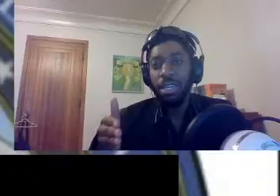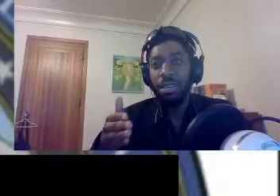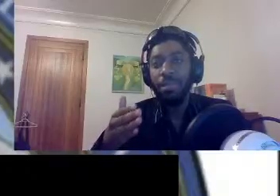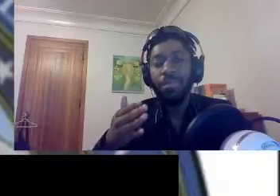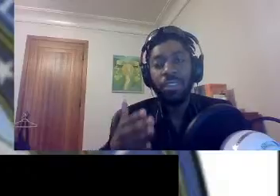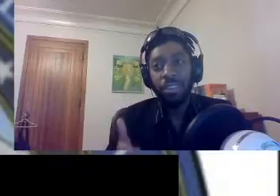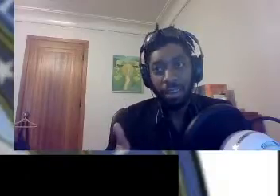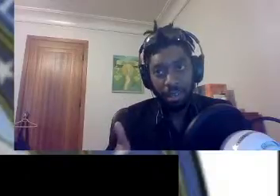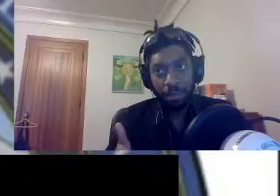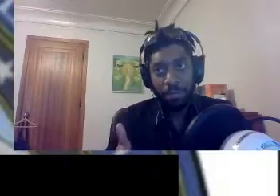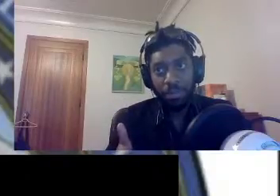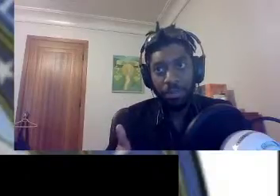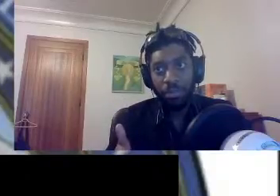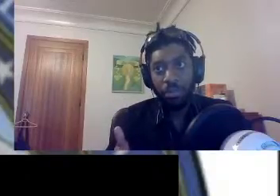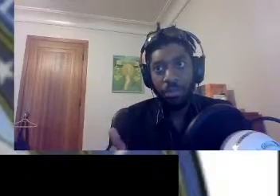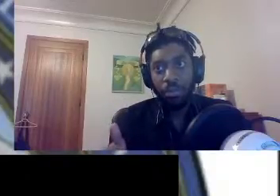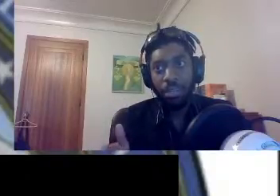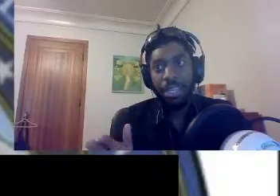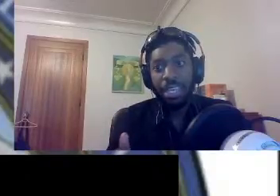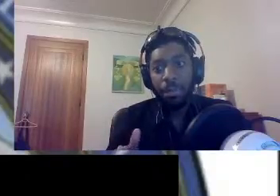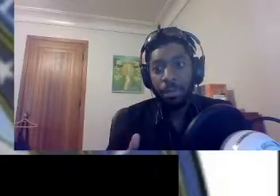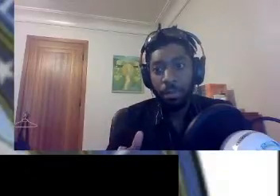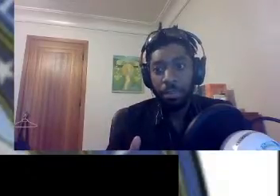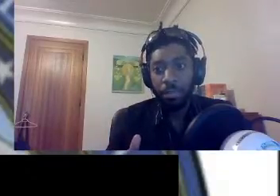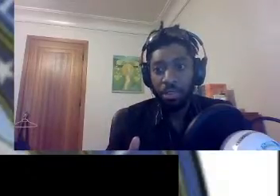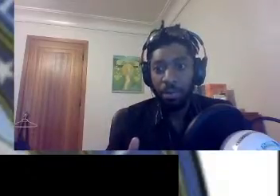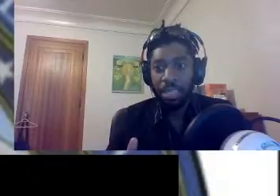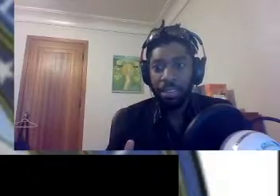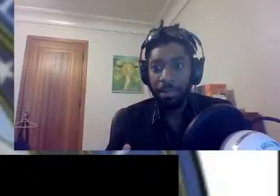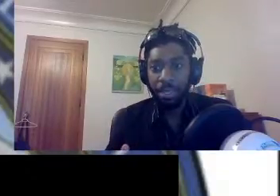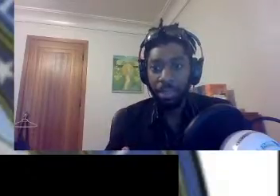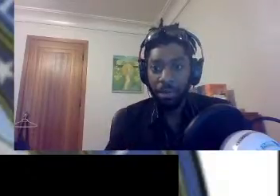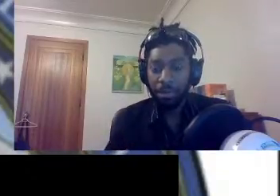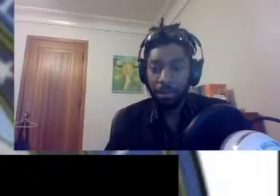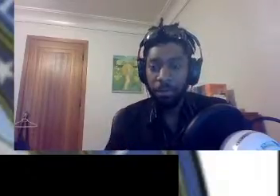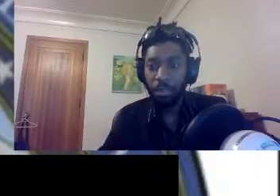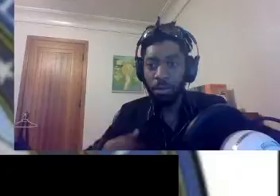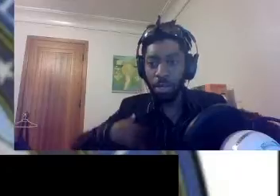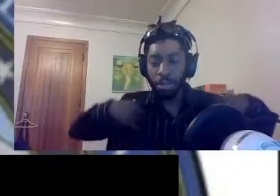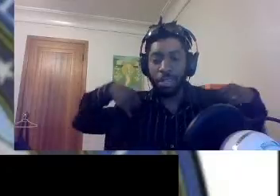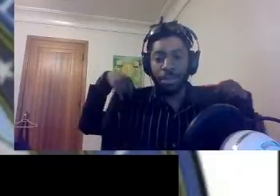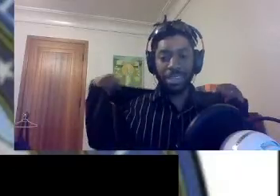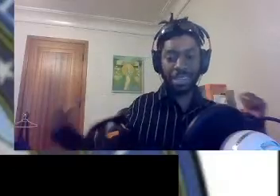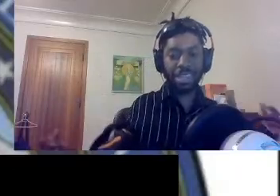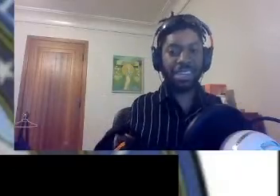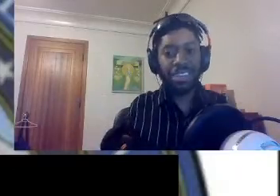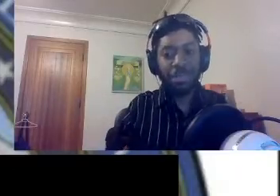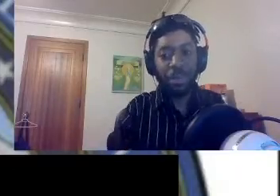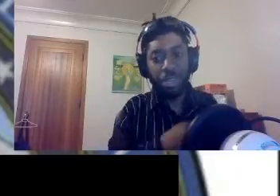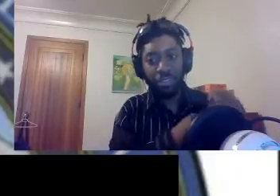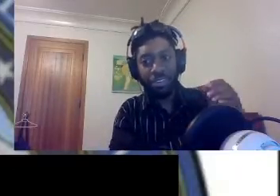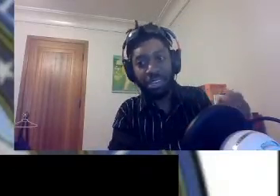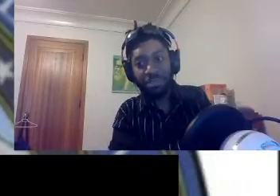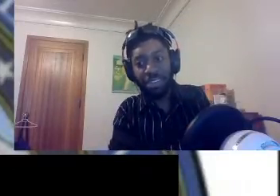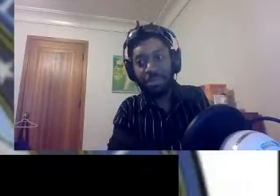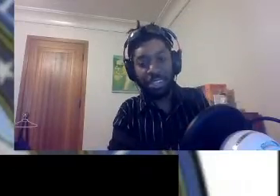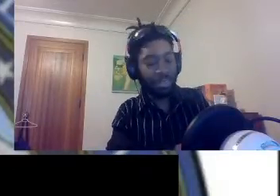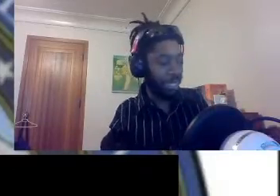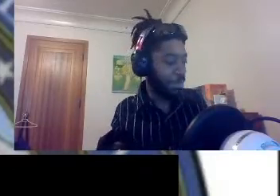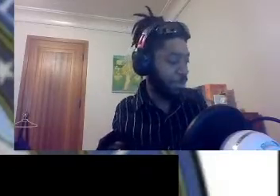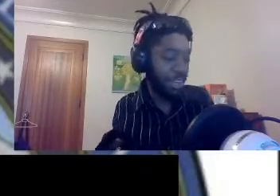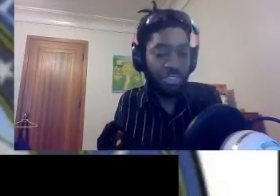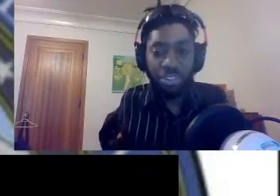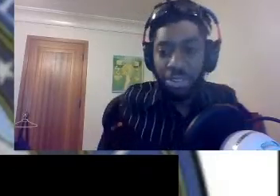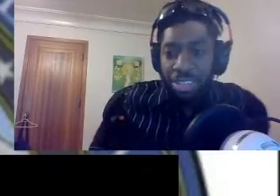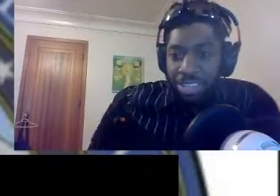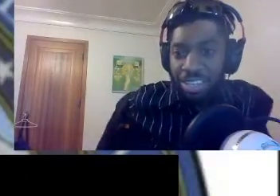going to set up to keep themselves open. That's the big thing. So hold up. I got to take my blazer off. I'm done